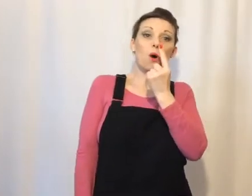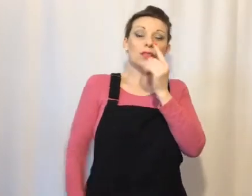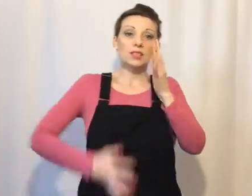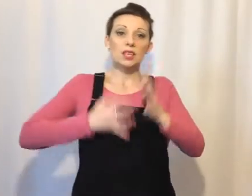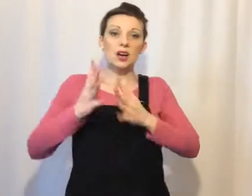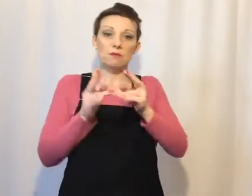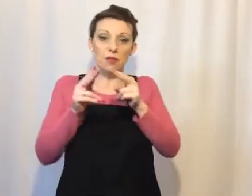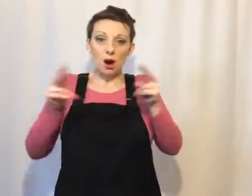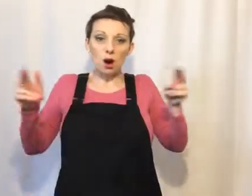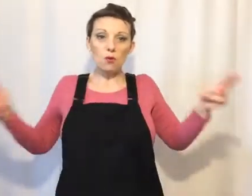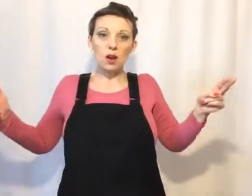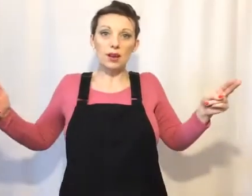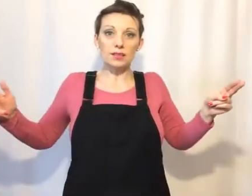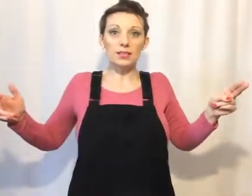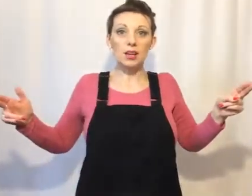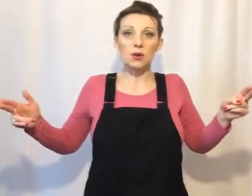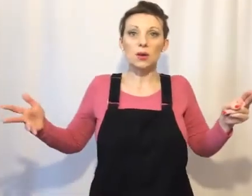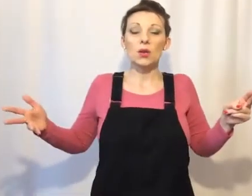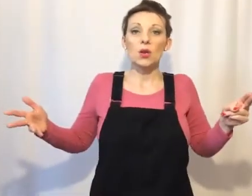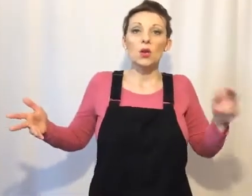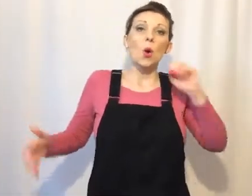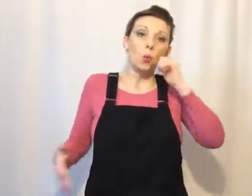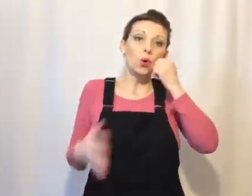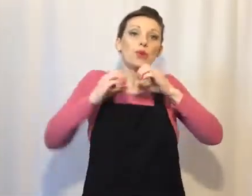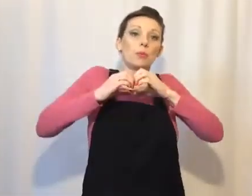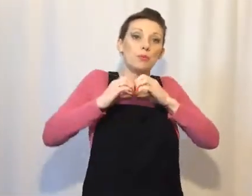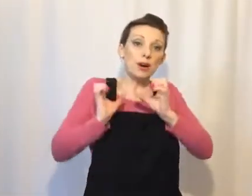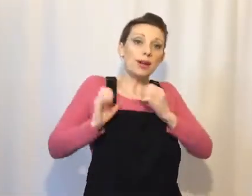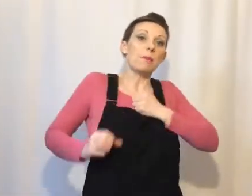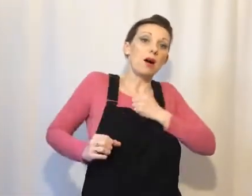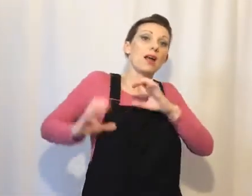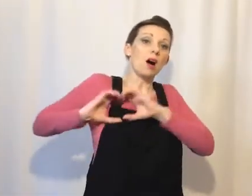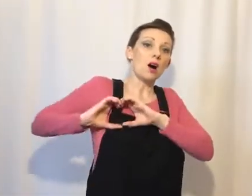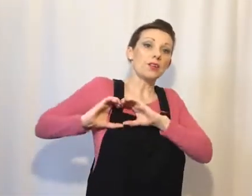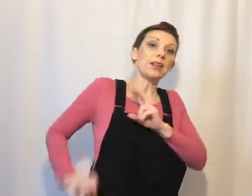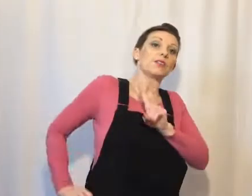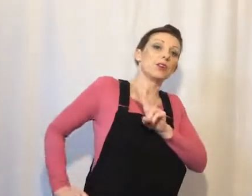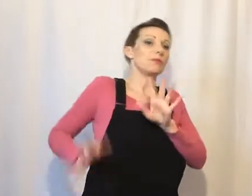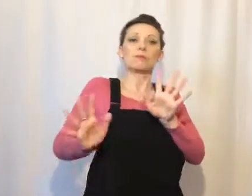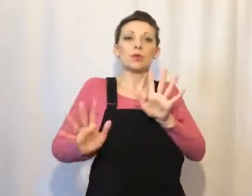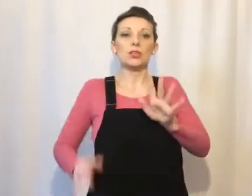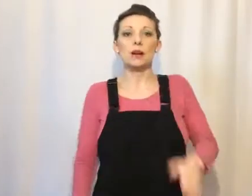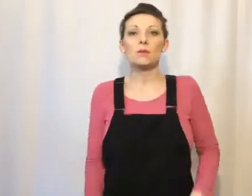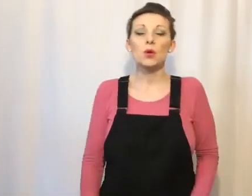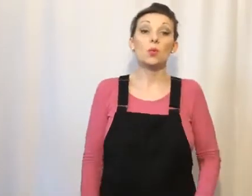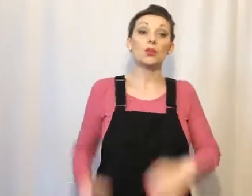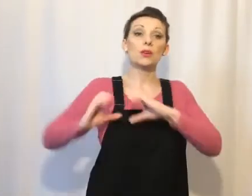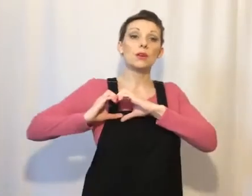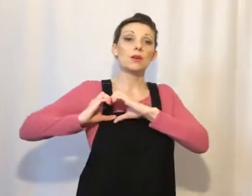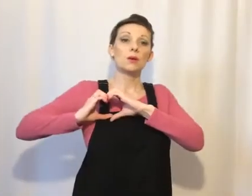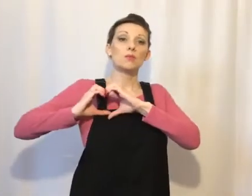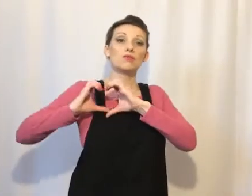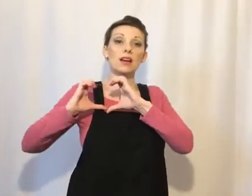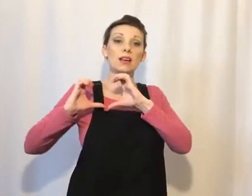one sign for the whole line. So, would break my heart into. I'm going to do that. Would break